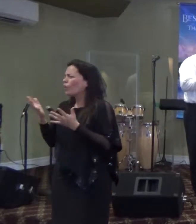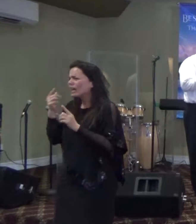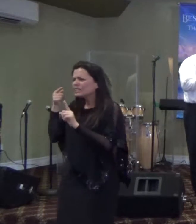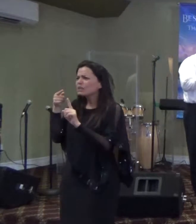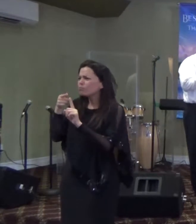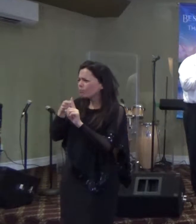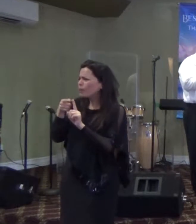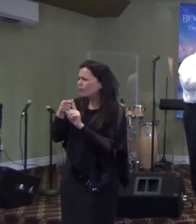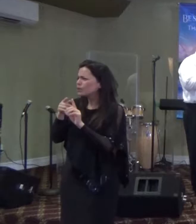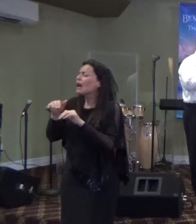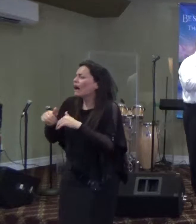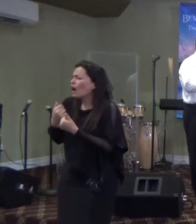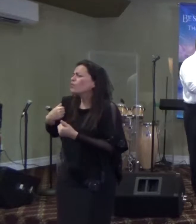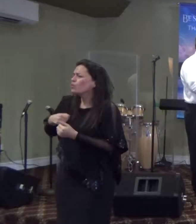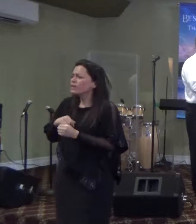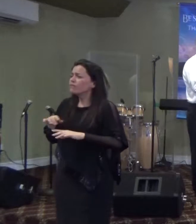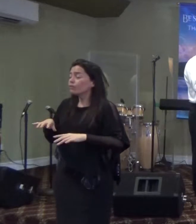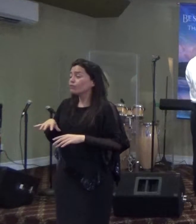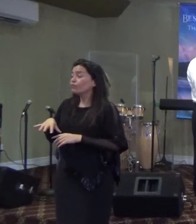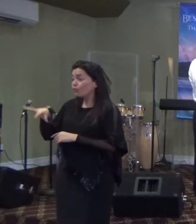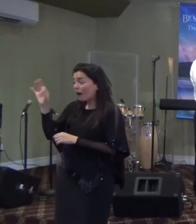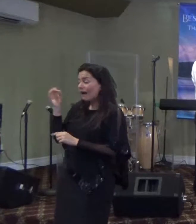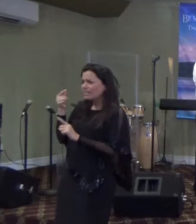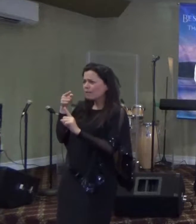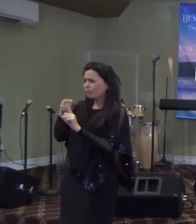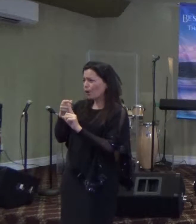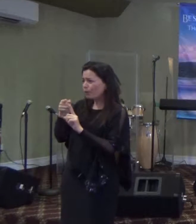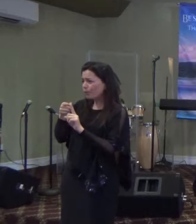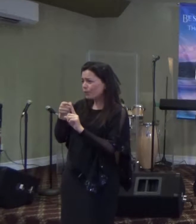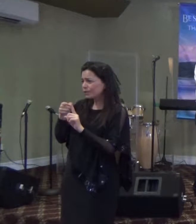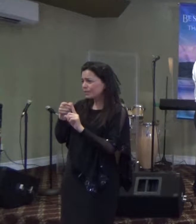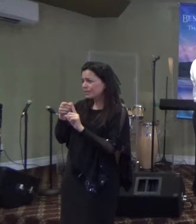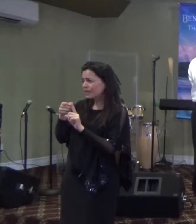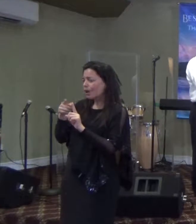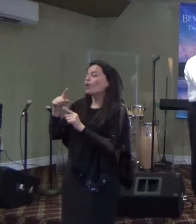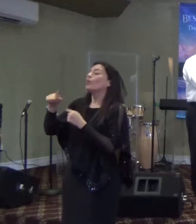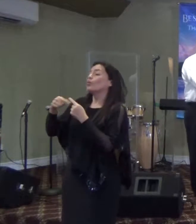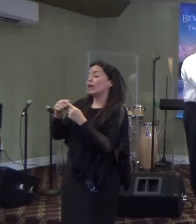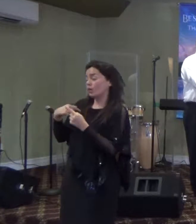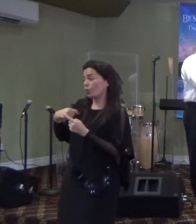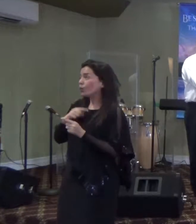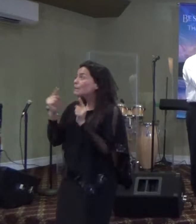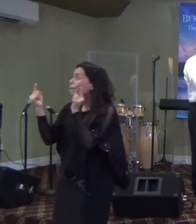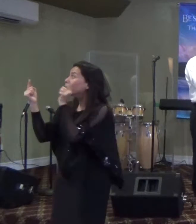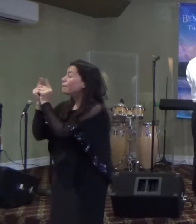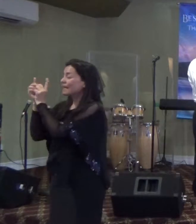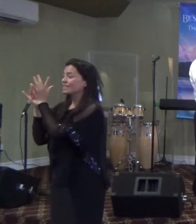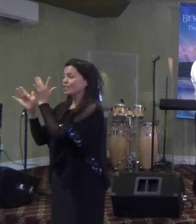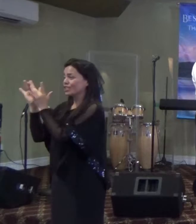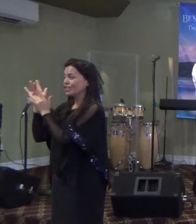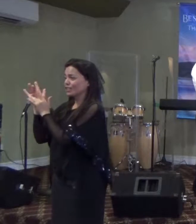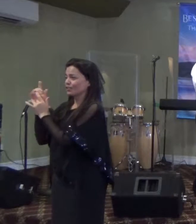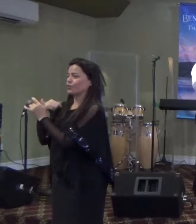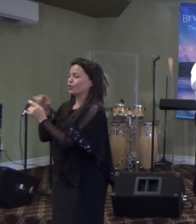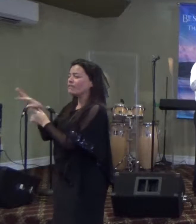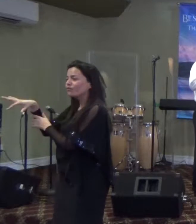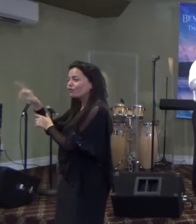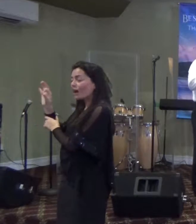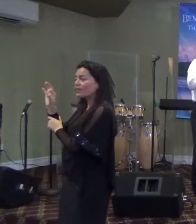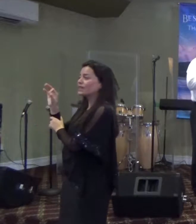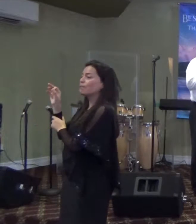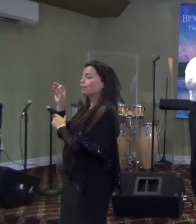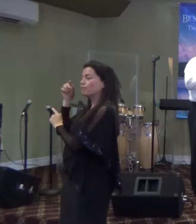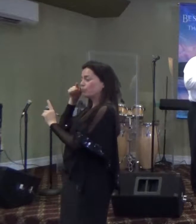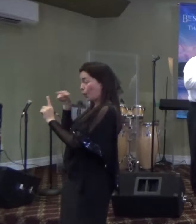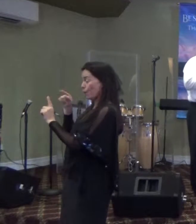lo And encontramos that purpose we find it cuando conocemos a Cristo. when we know Jesus Christ. Esa actitud That